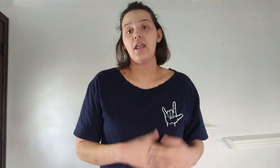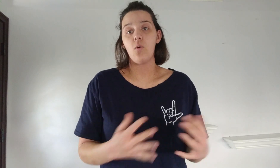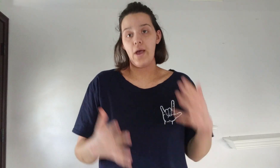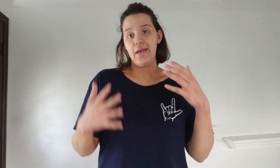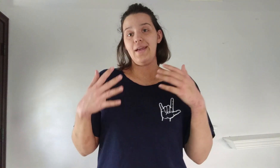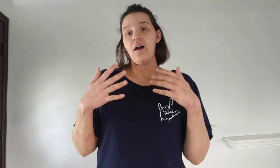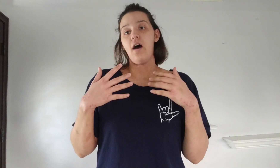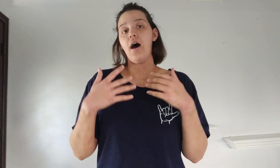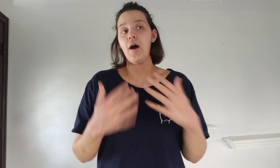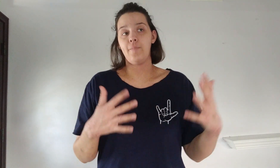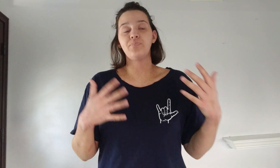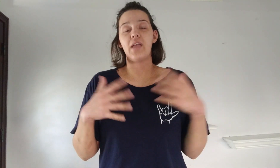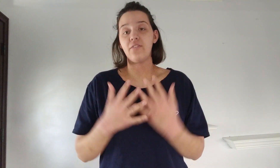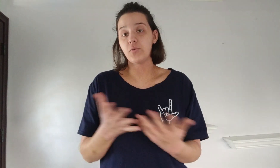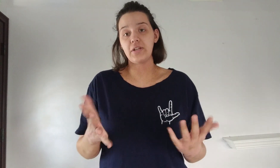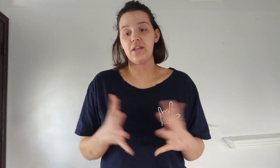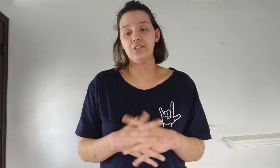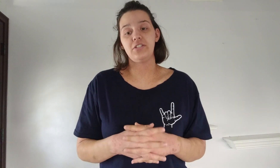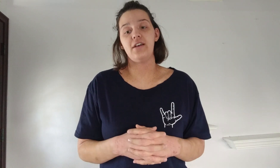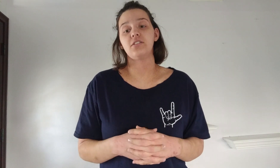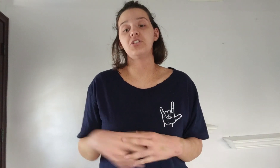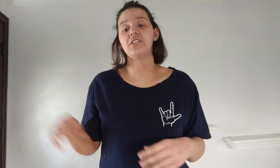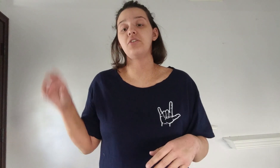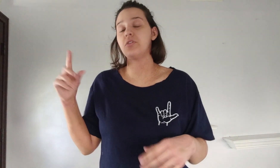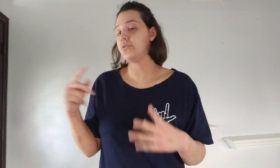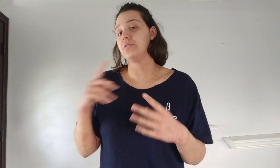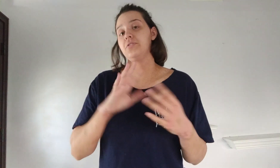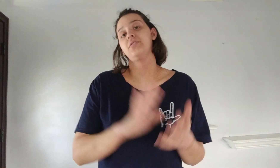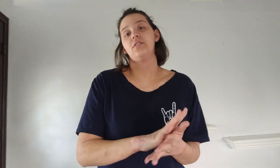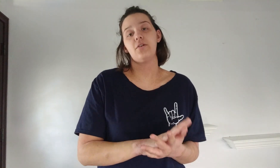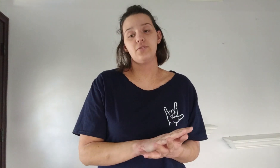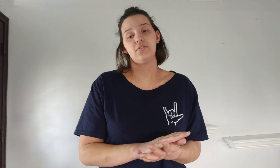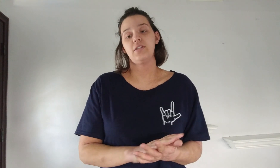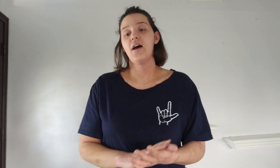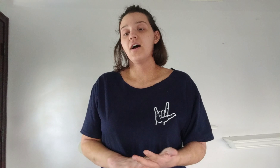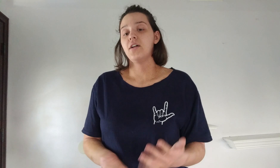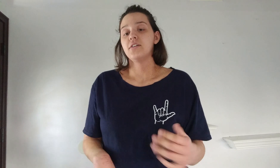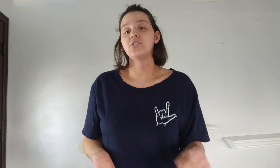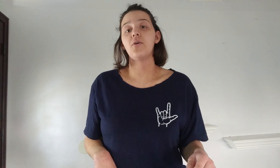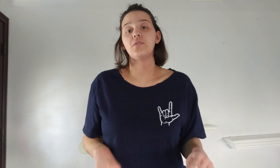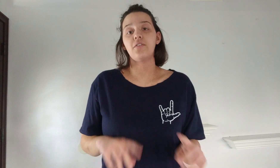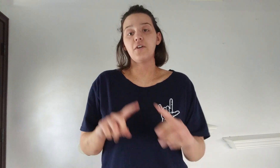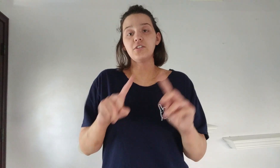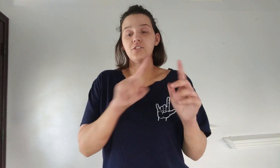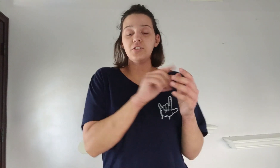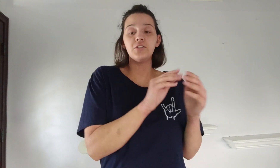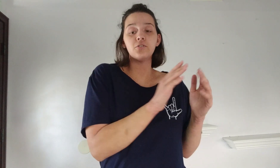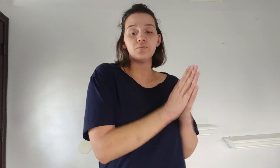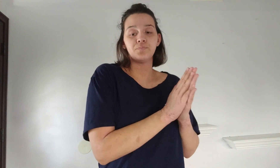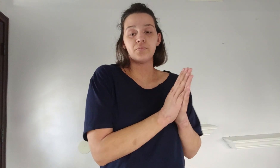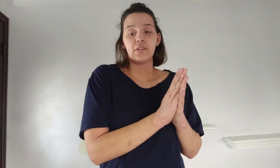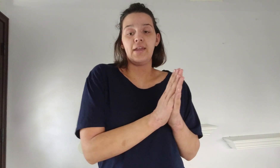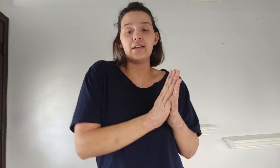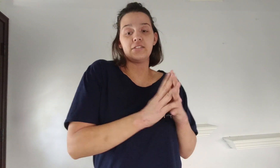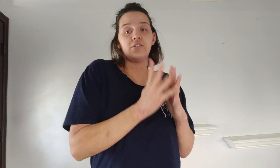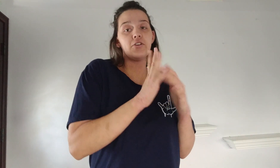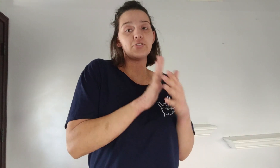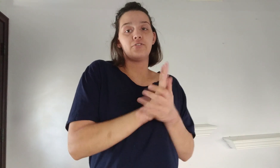a way everyone can understand? So she said you can do the do's and don'ts. So the first do is use